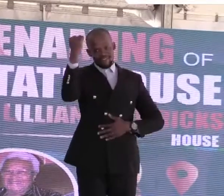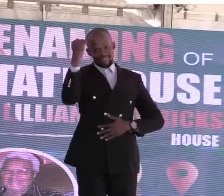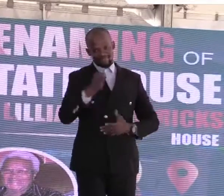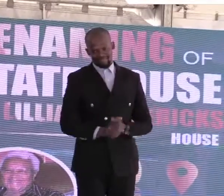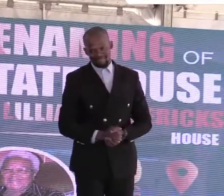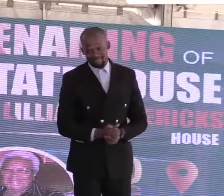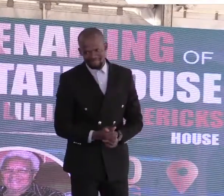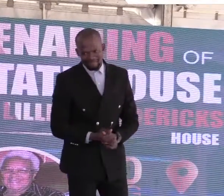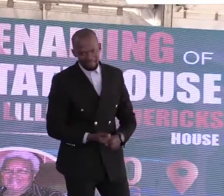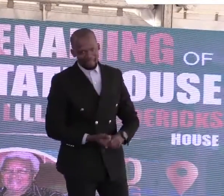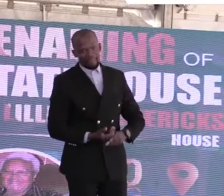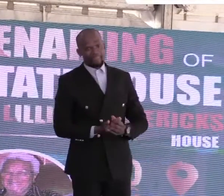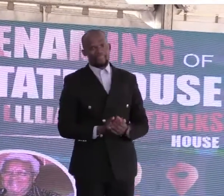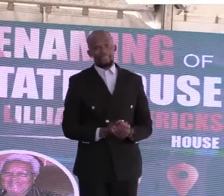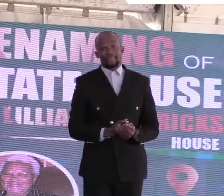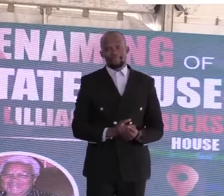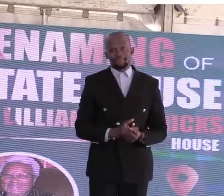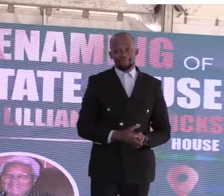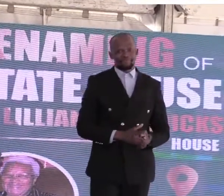Amanda!